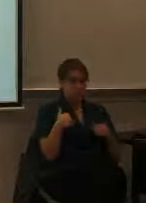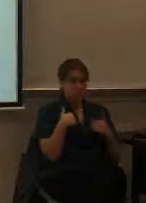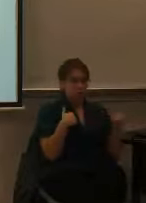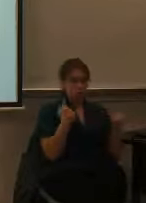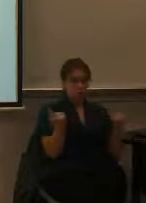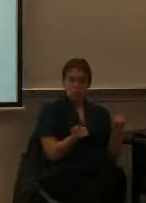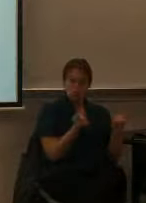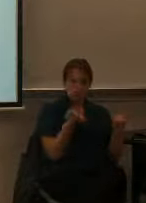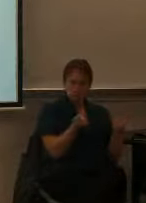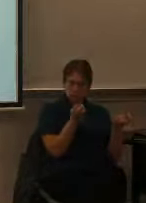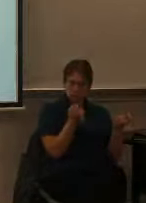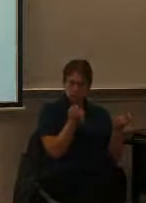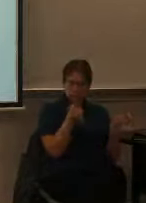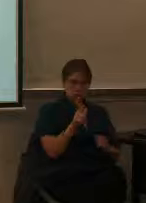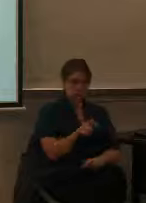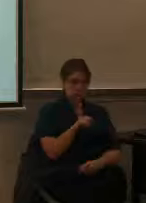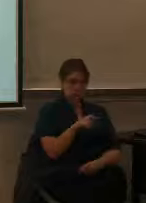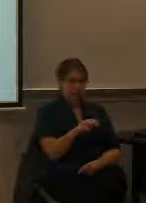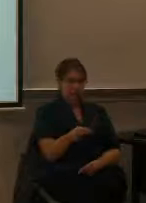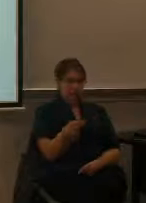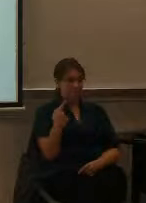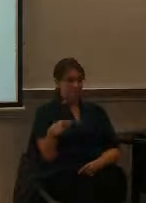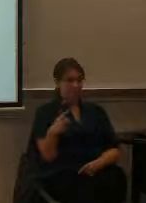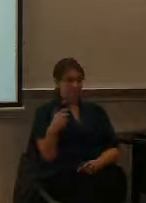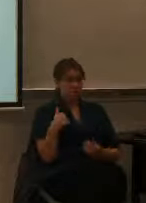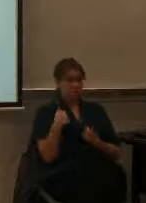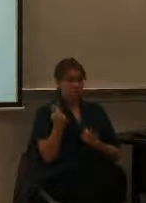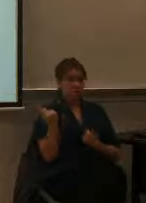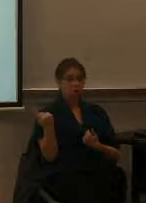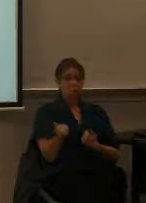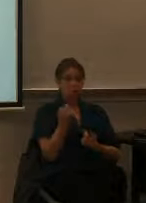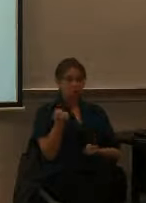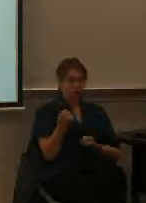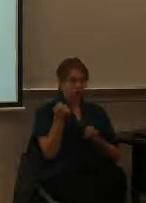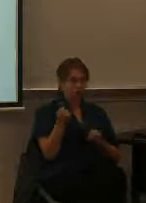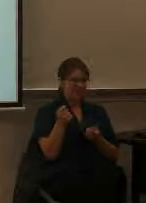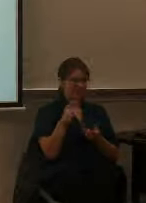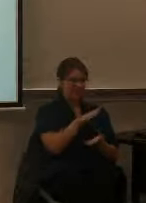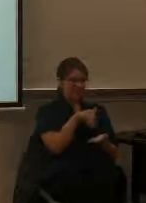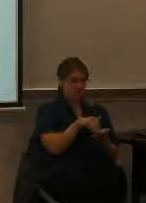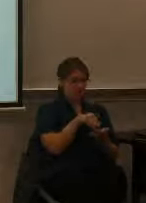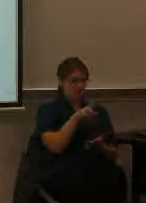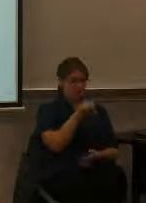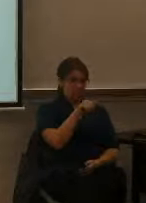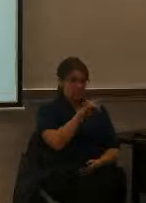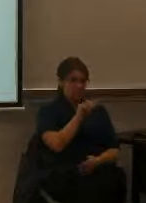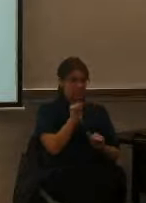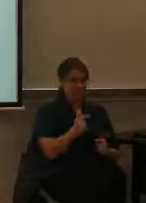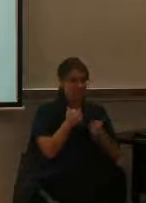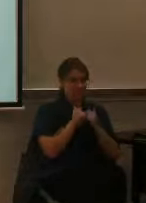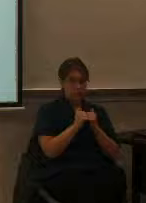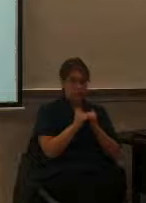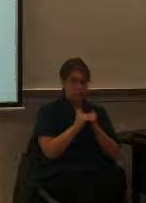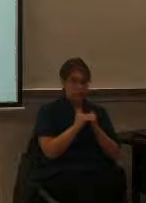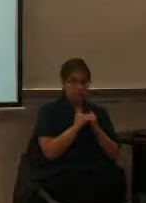wins. Low silicon, high phosphorus, species 2 always wins. Intermediate ratios, they can